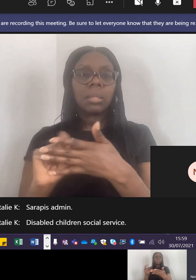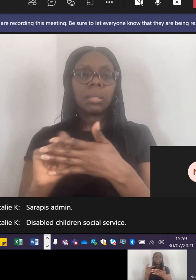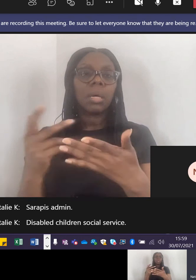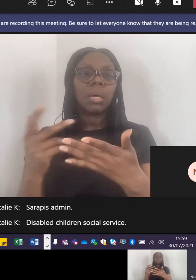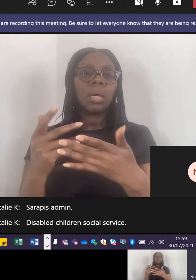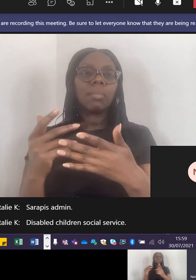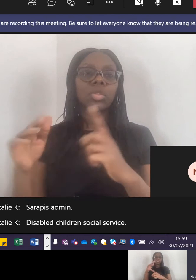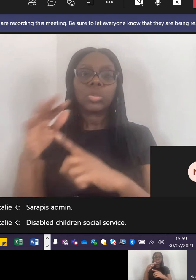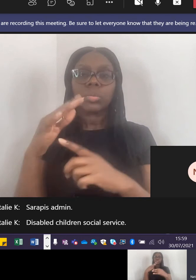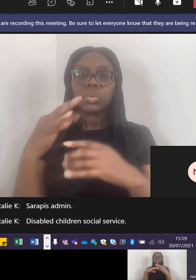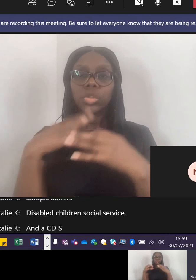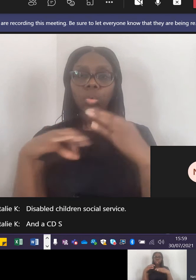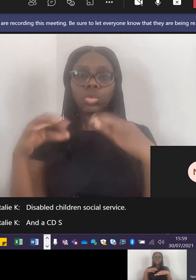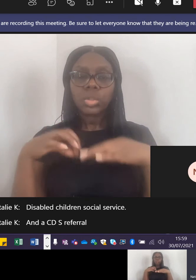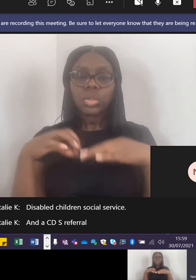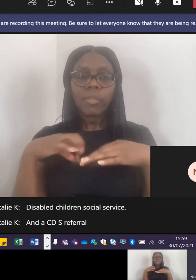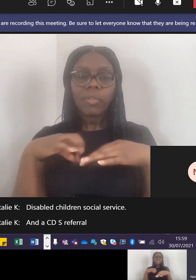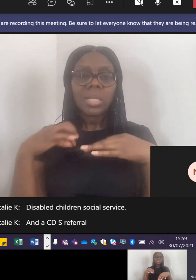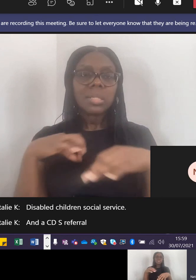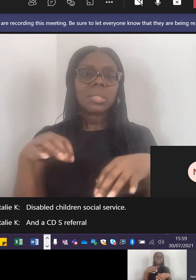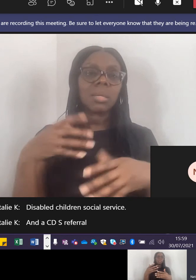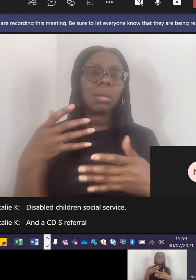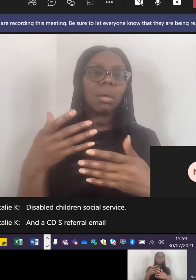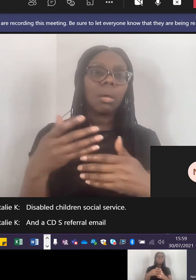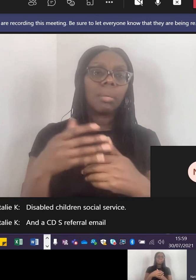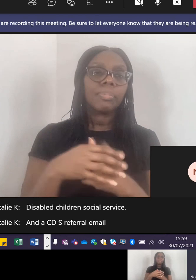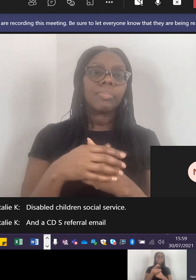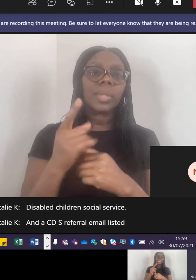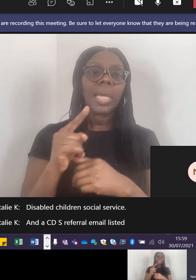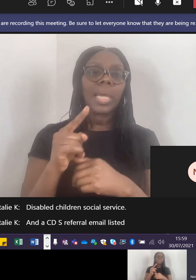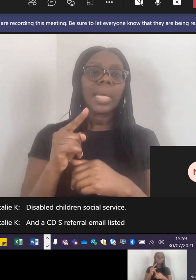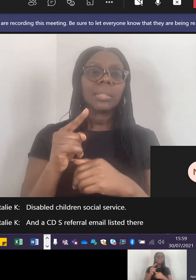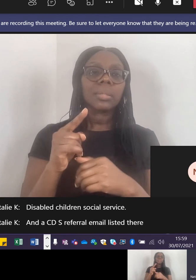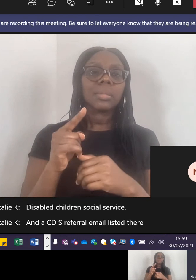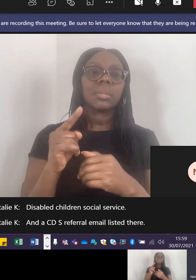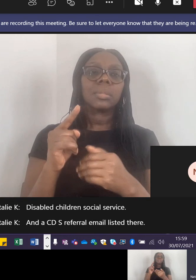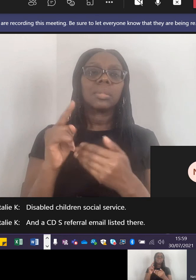and a CDS referral email listed there.